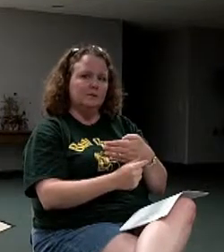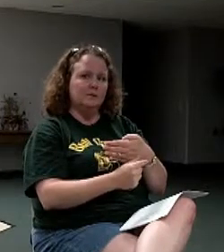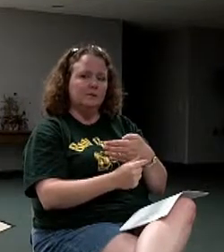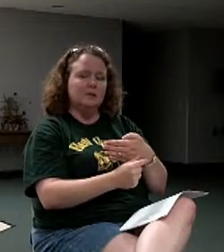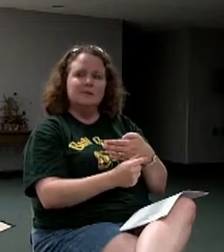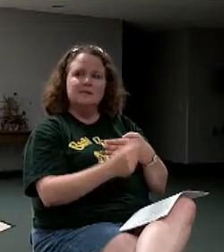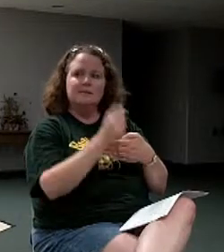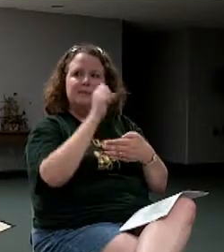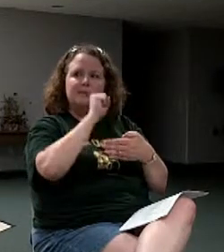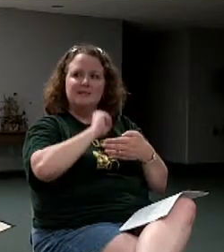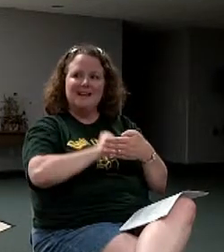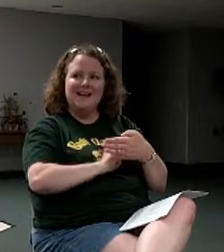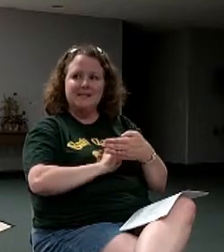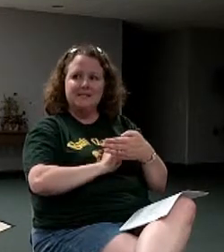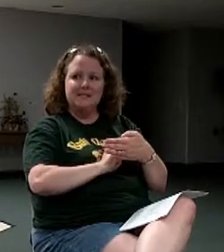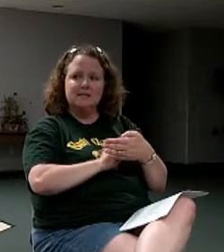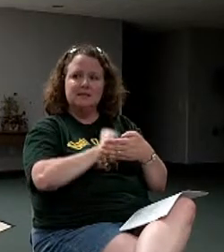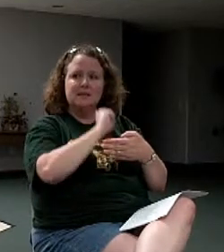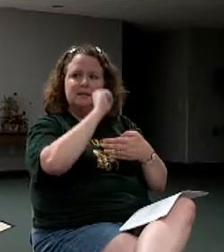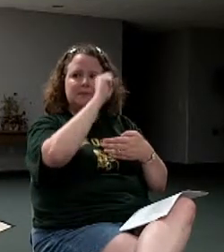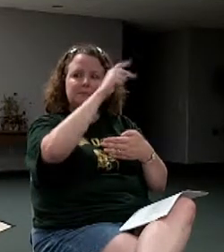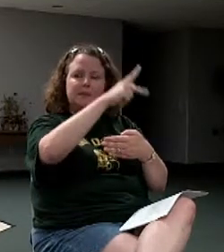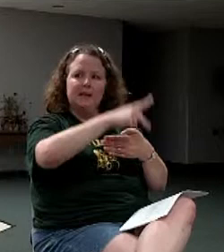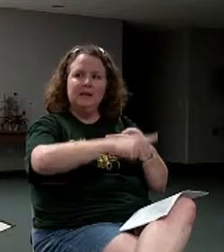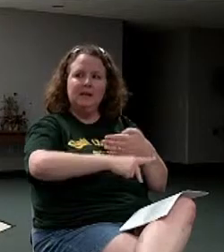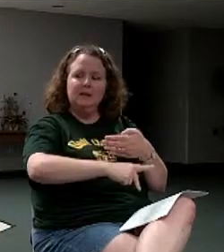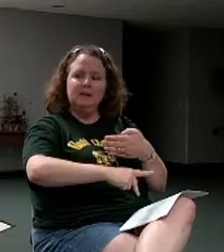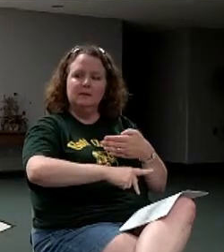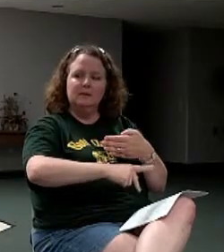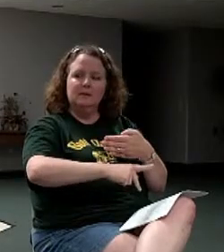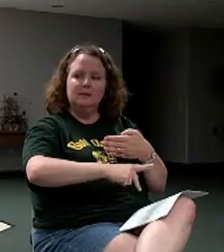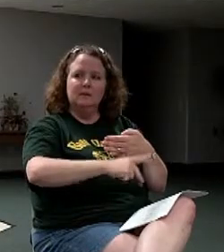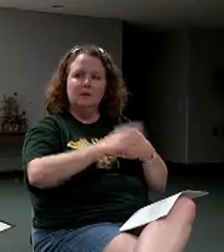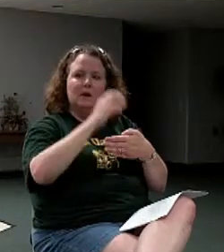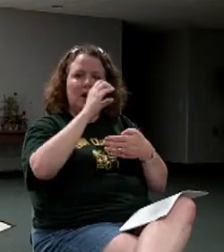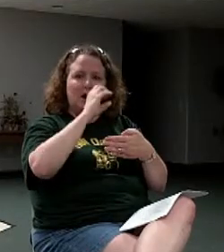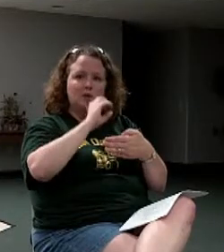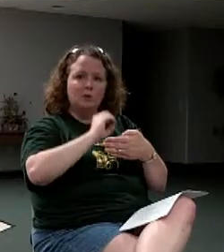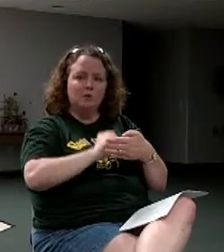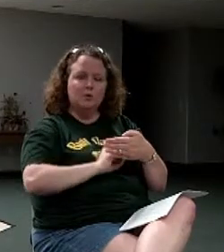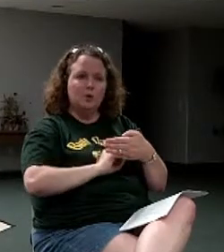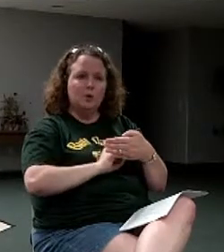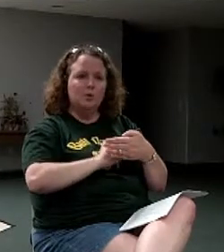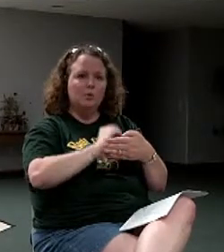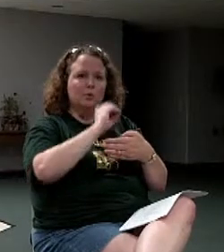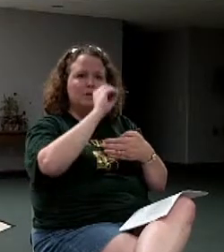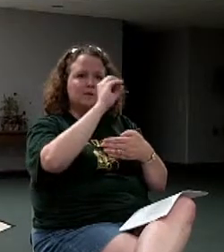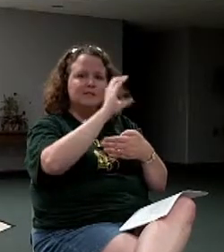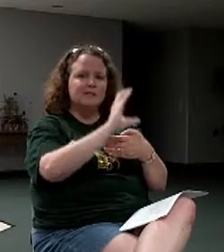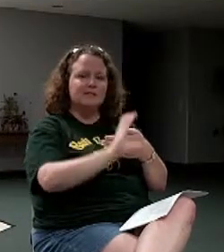September is S, P. October is